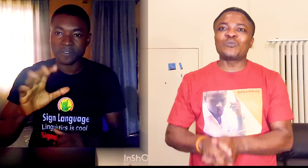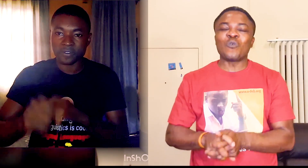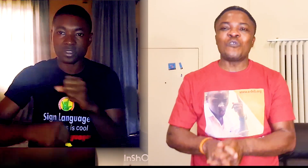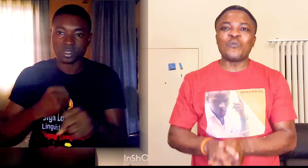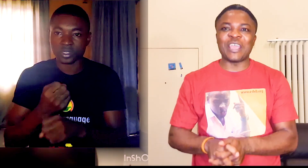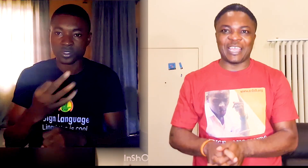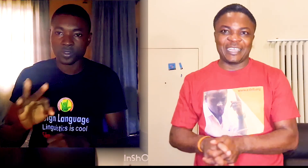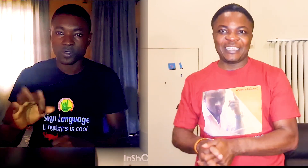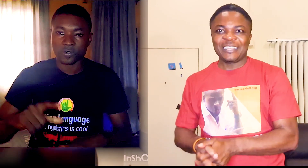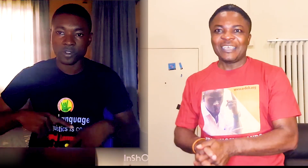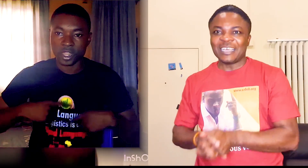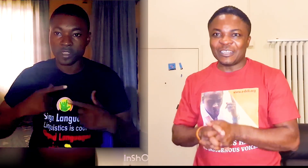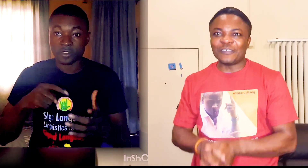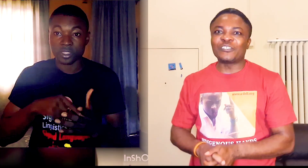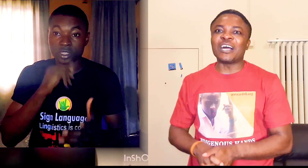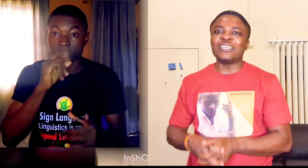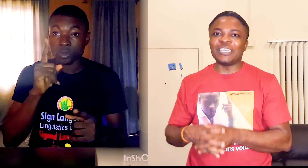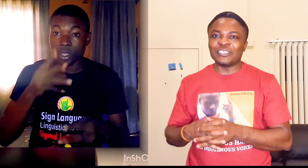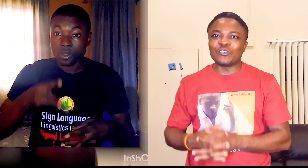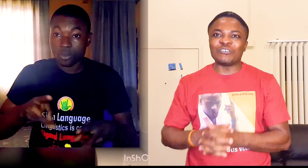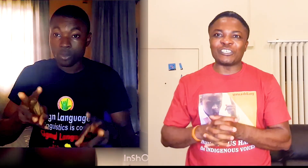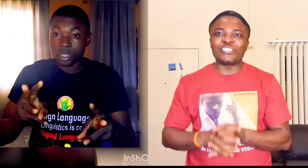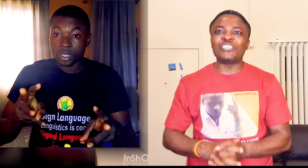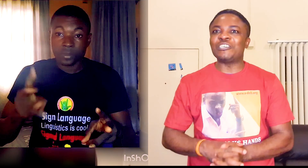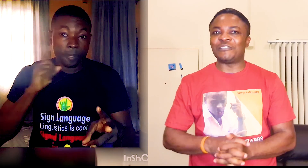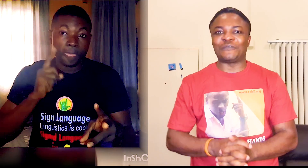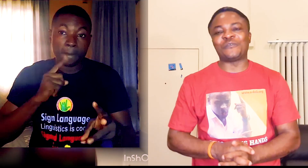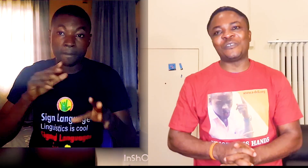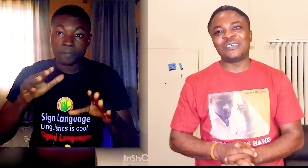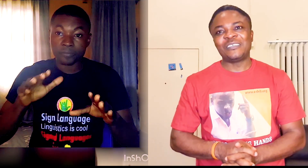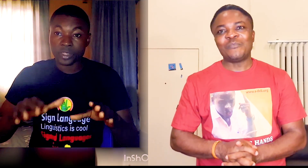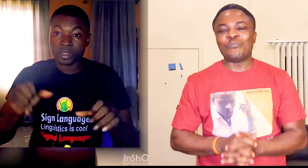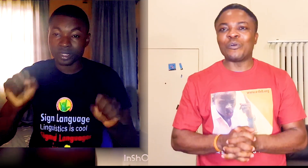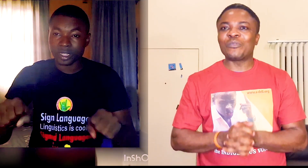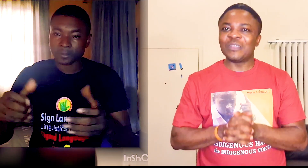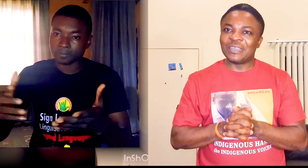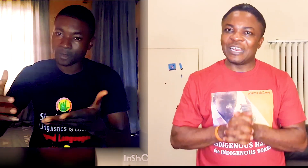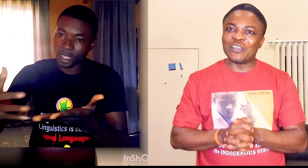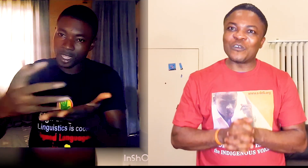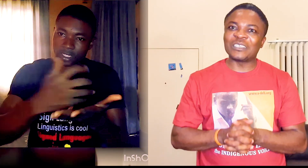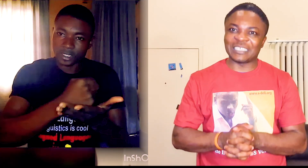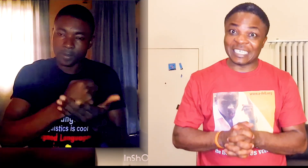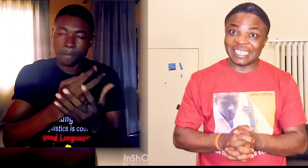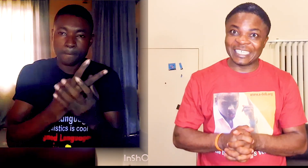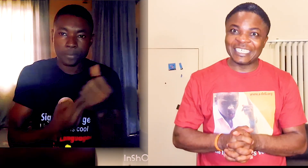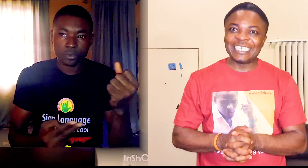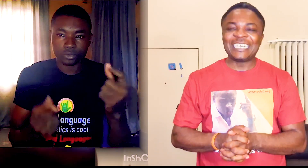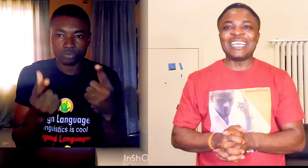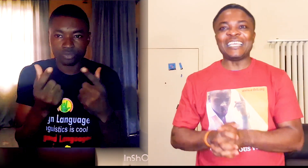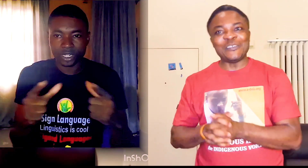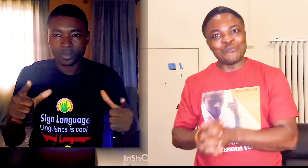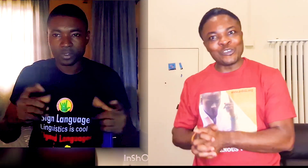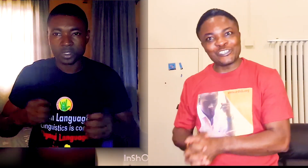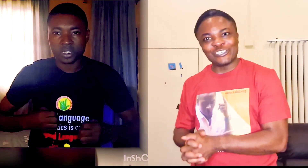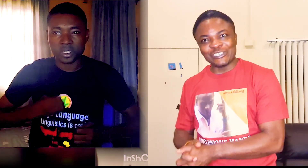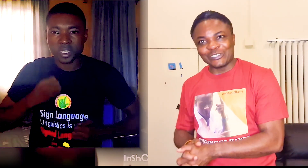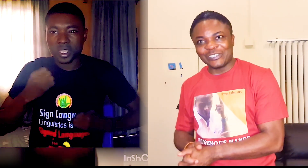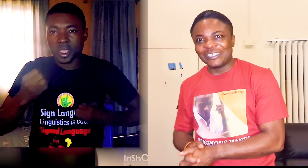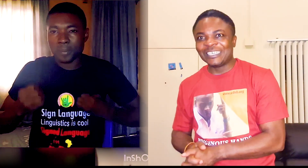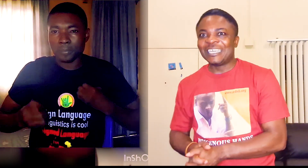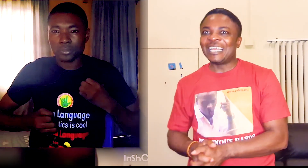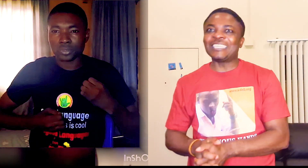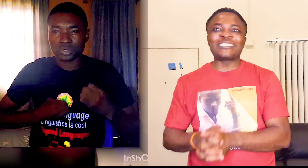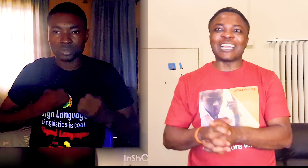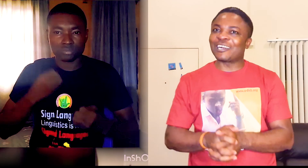This is one way a deaf child is going to achieve both linguistic,